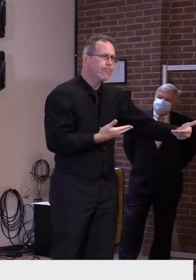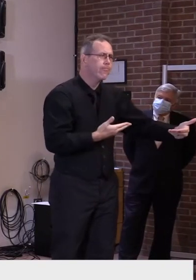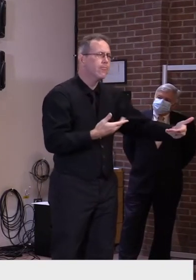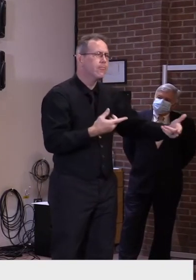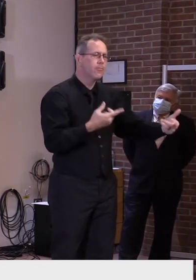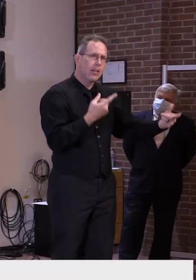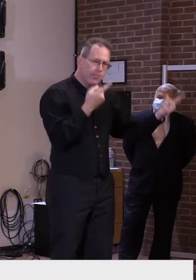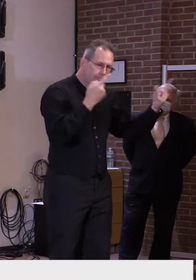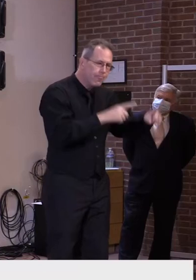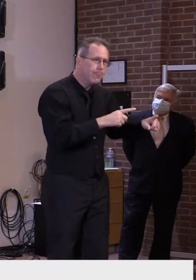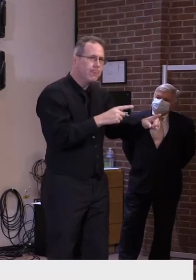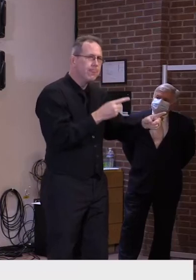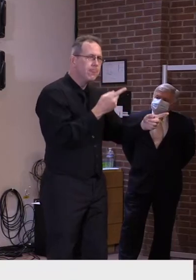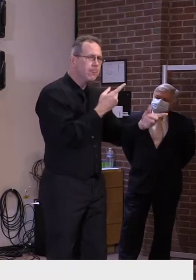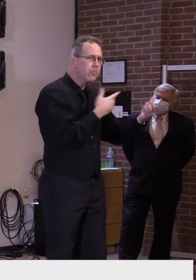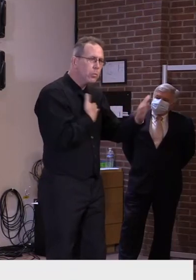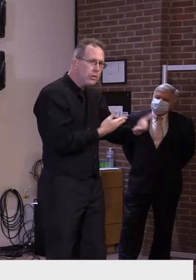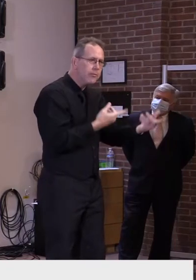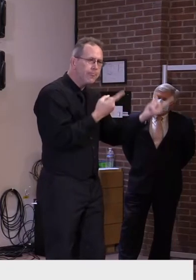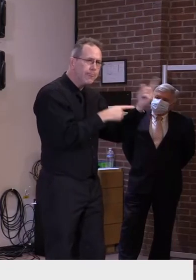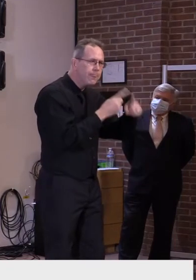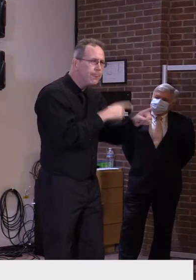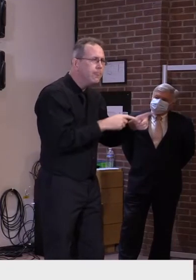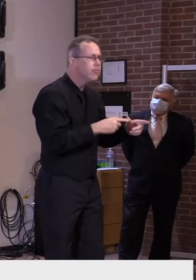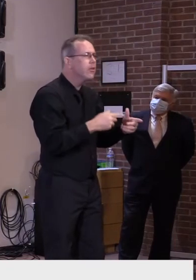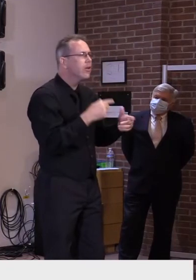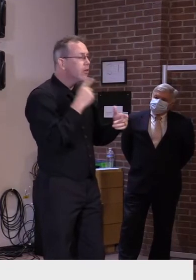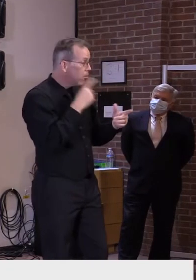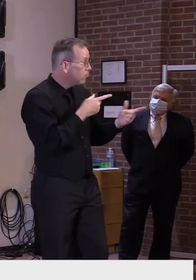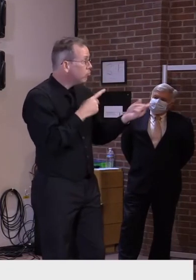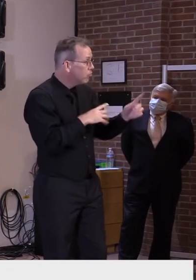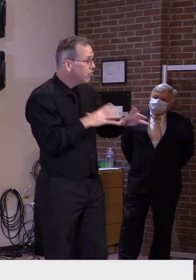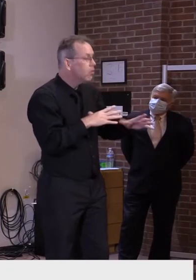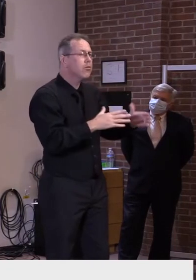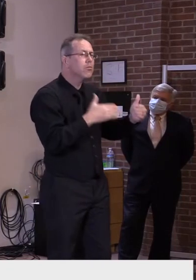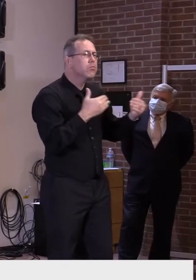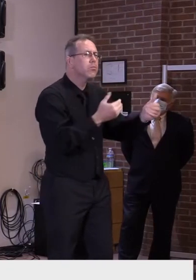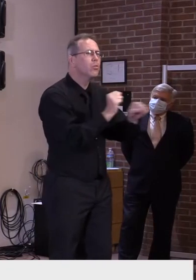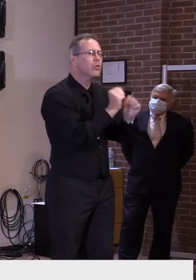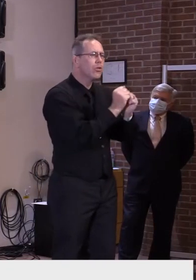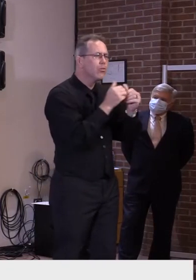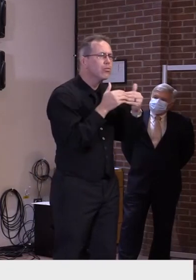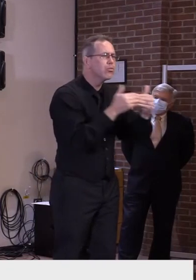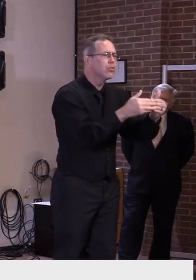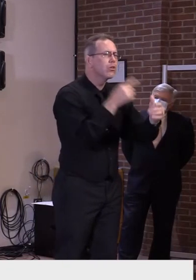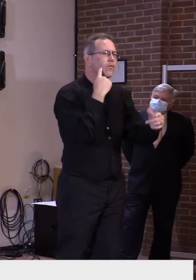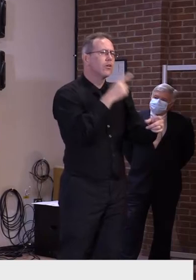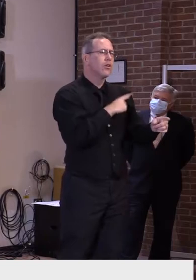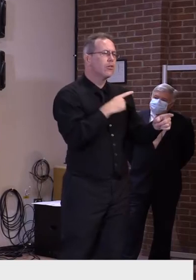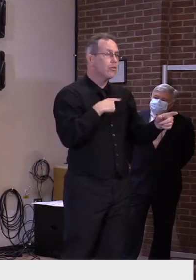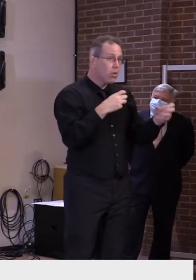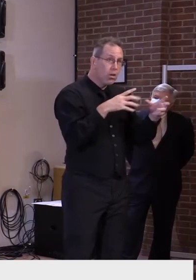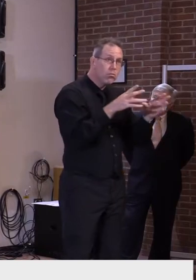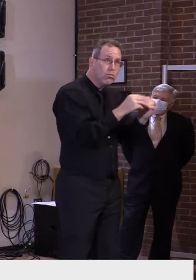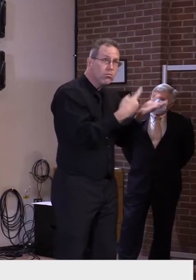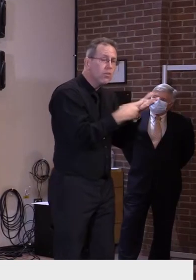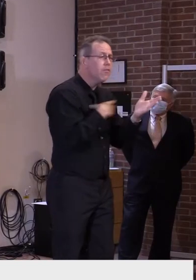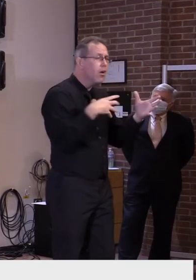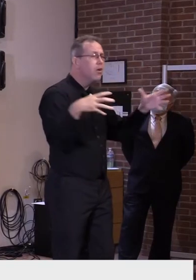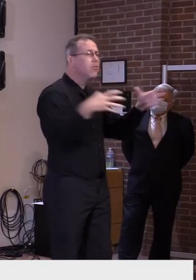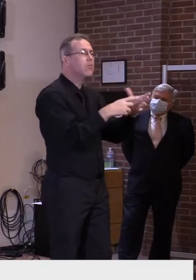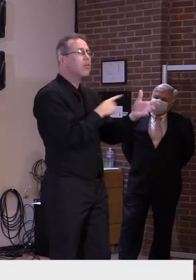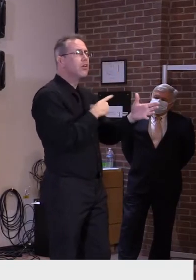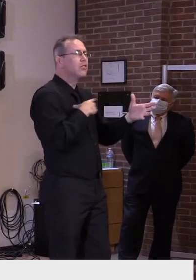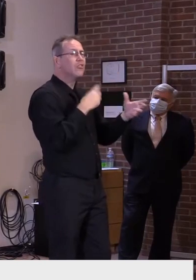session seamlessly and try to get the work done for the people. So I don't see it as a waste of time or